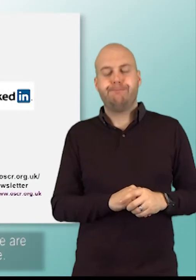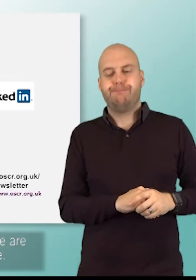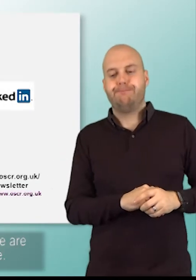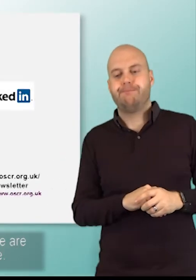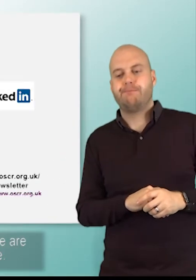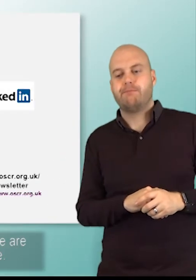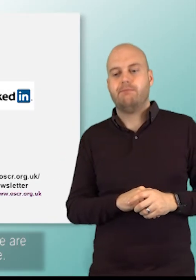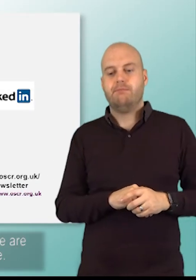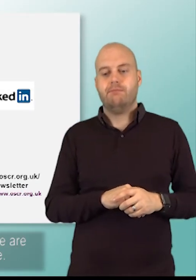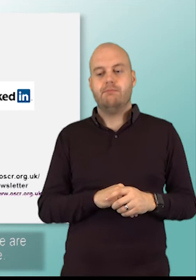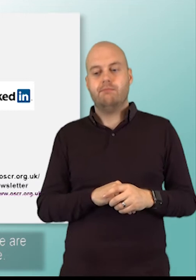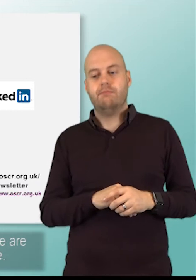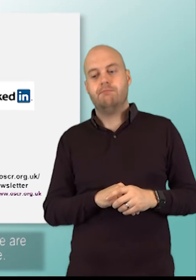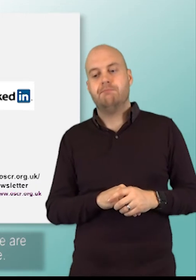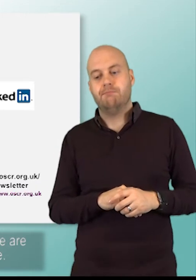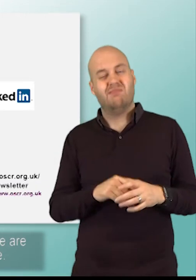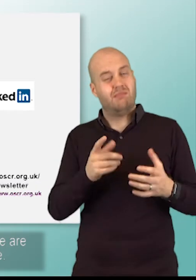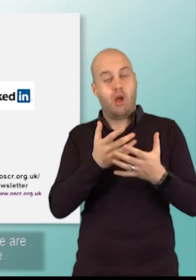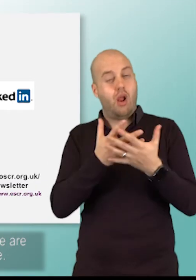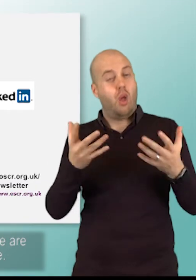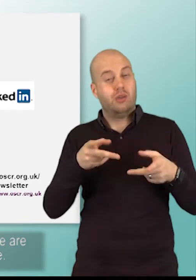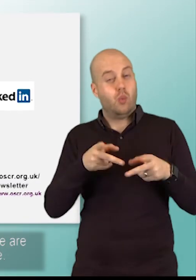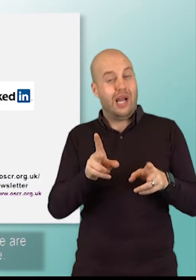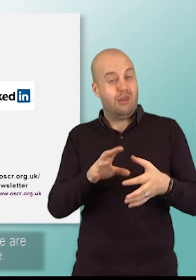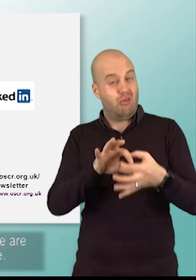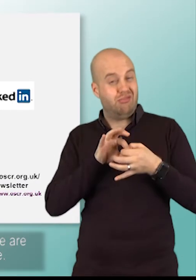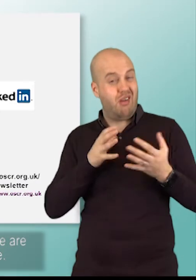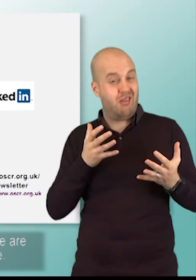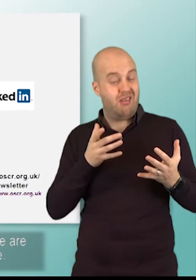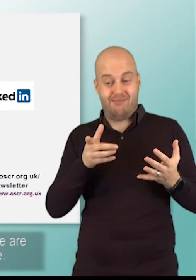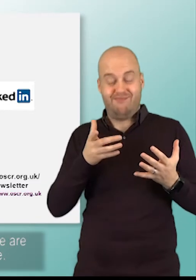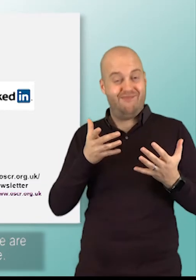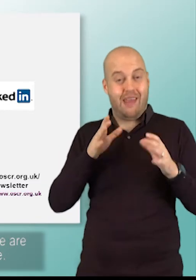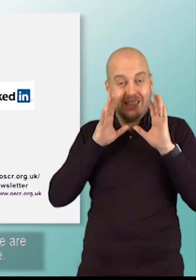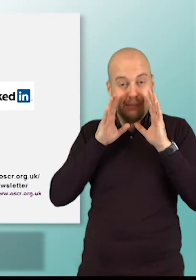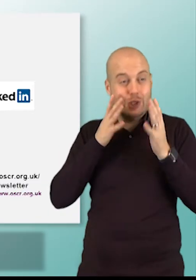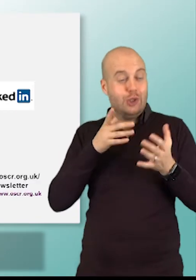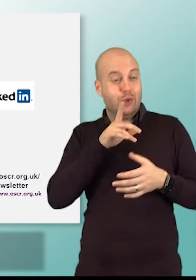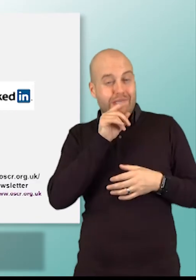Lots of ways of keeping in touch with what we do. We are on Twitter, we're on Facebook, we're on YouTube.